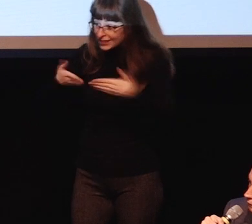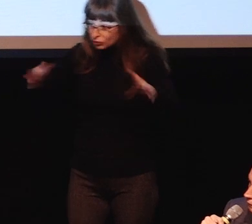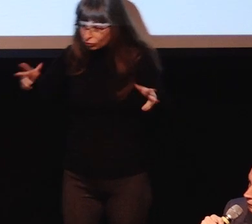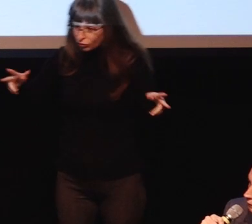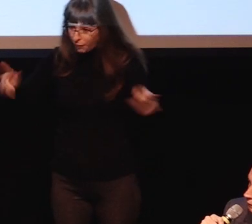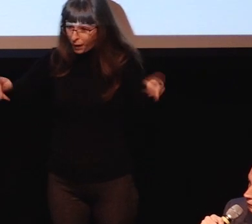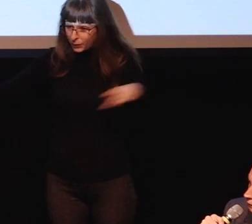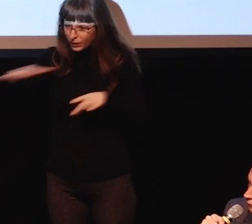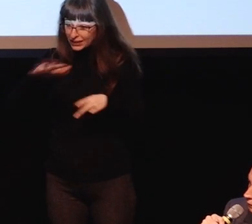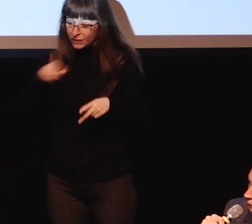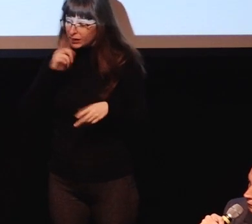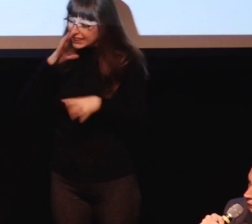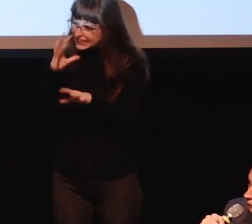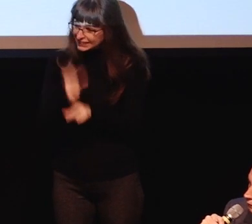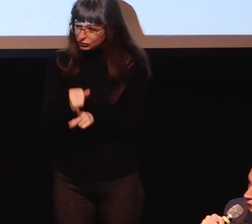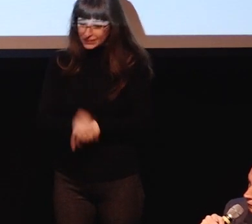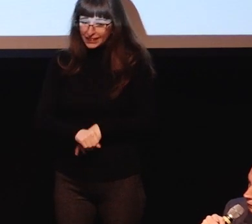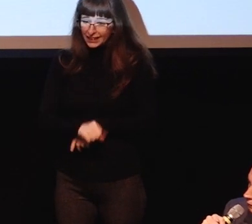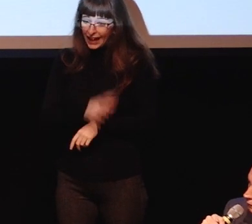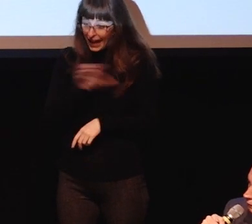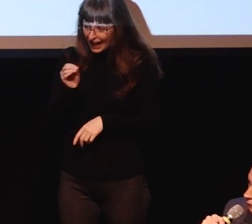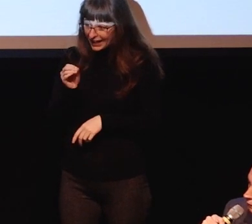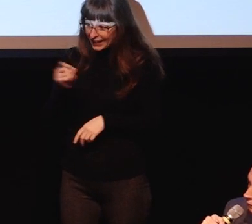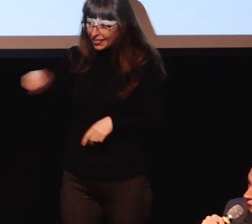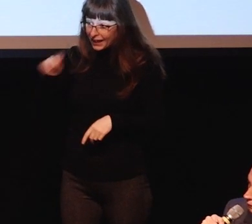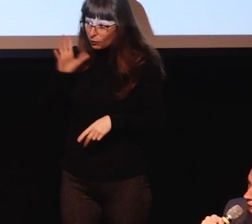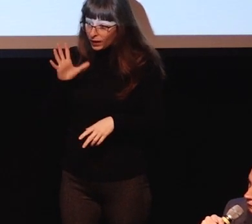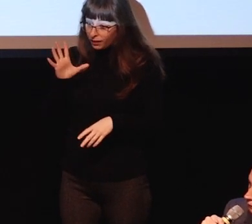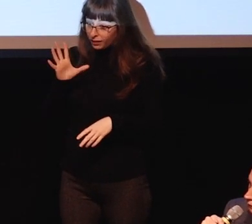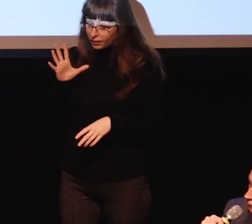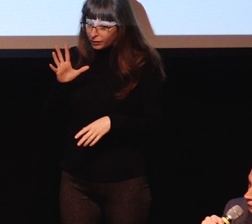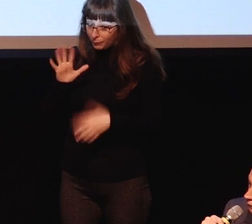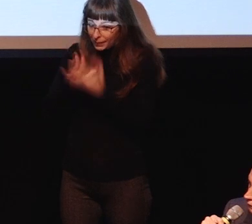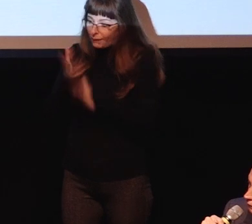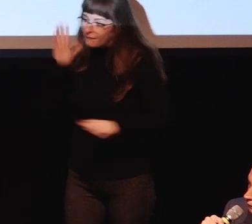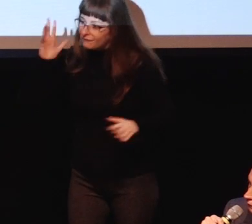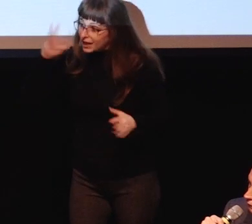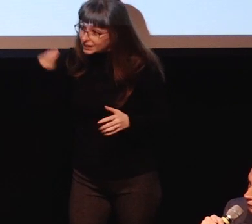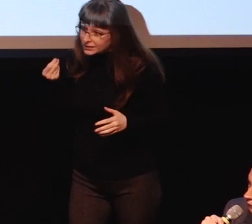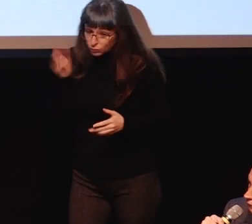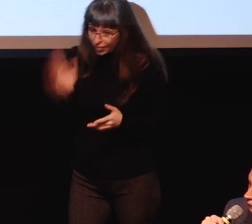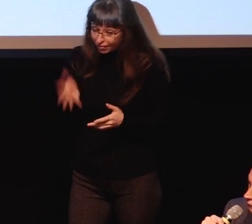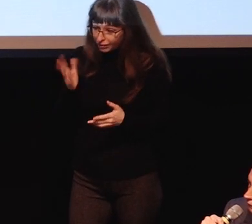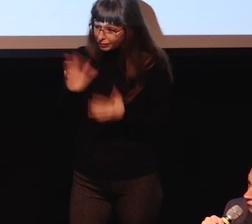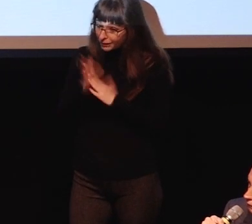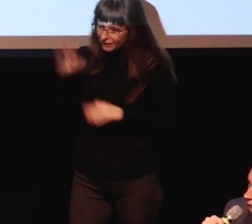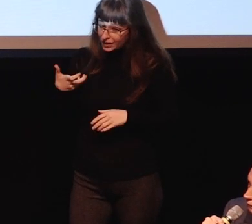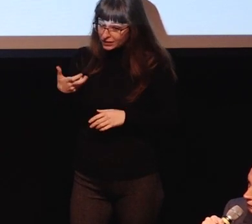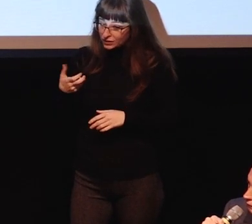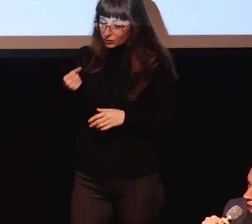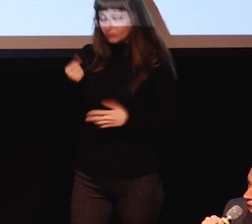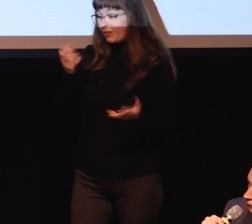driver's seat to become engaged with and become fans of. And from a personal angle,